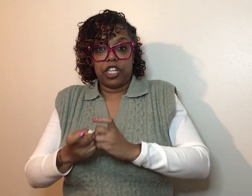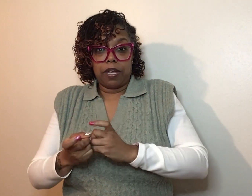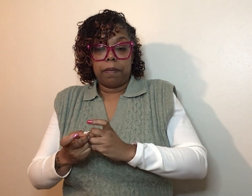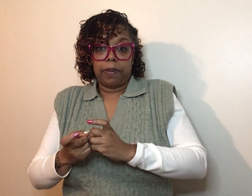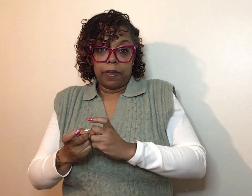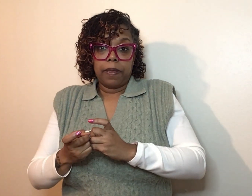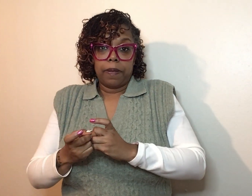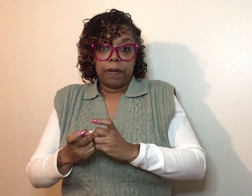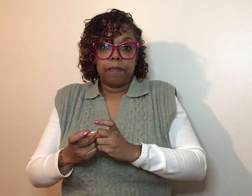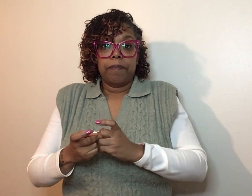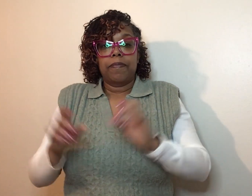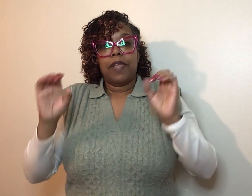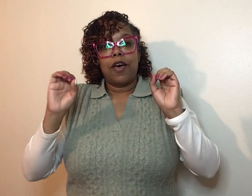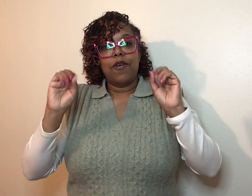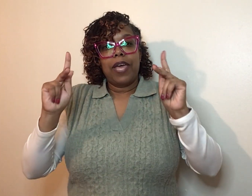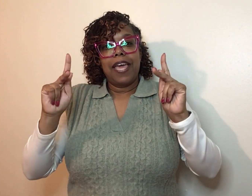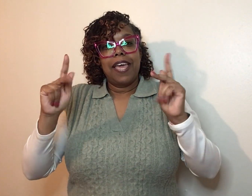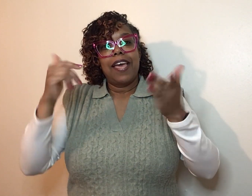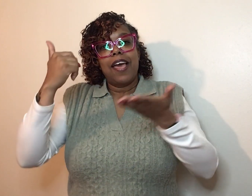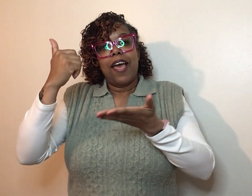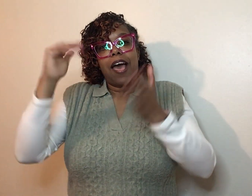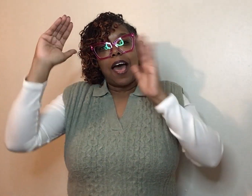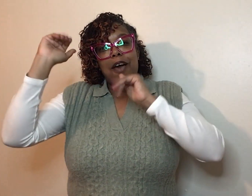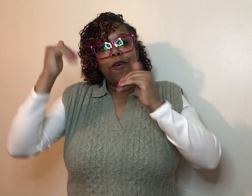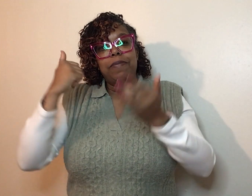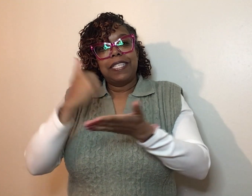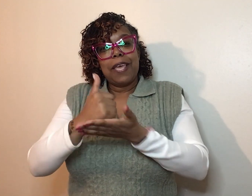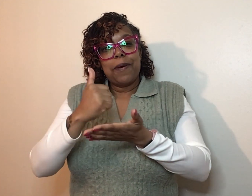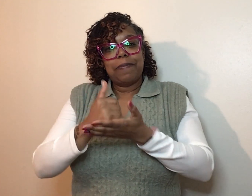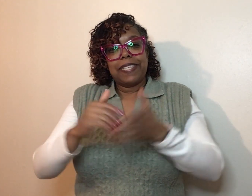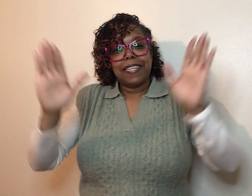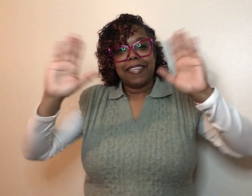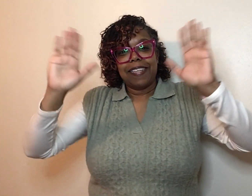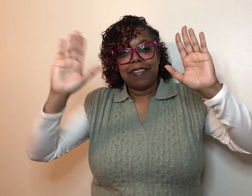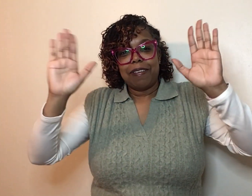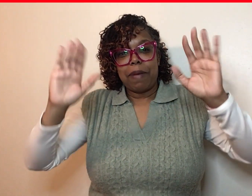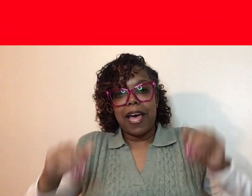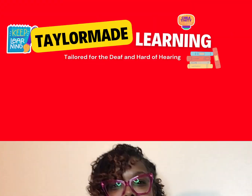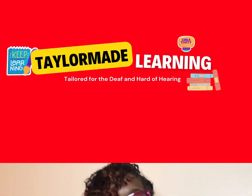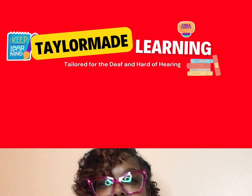it up. Okay, I hope this helps. Bye.